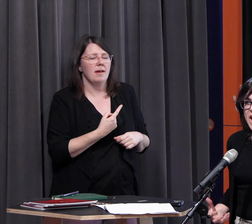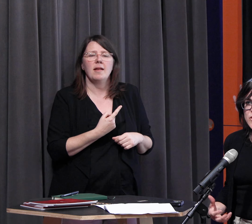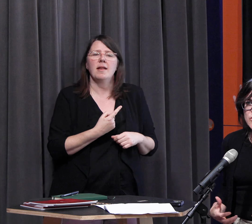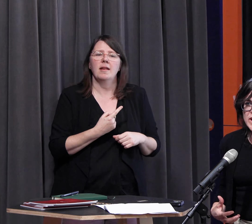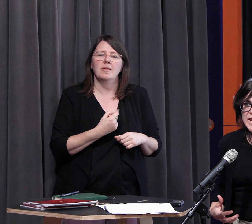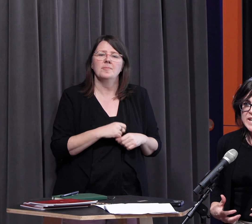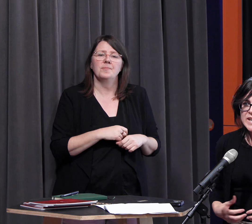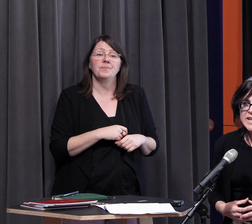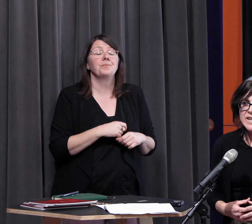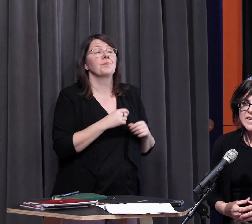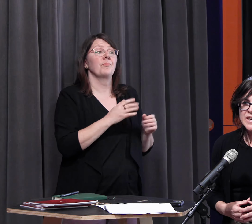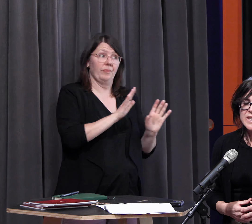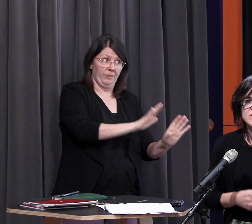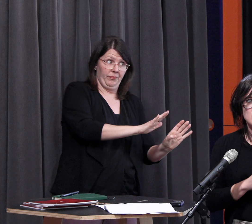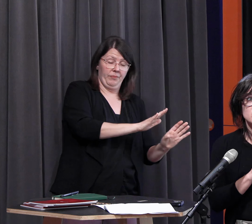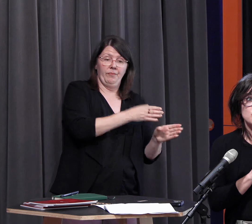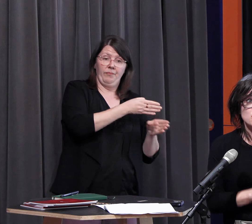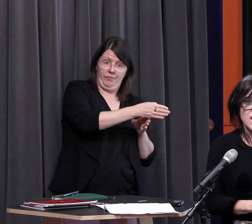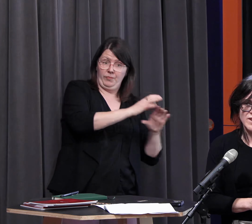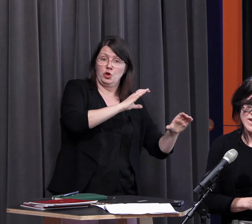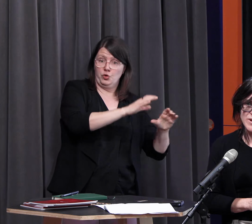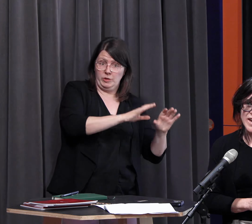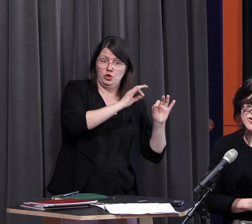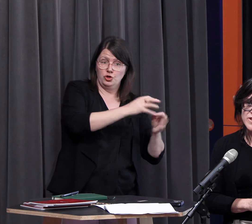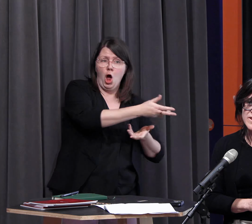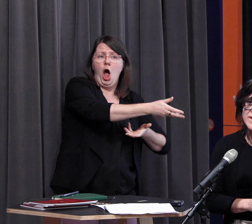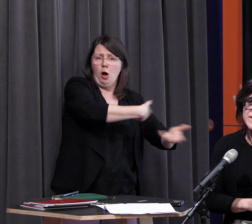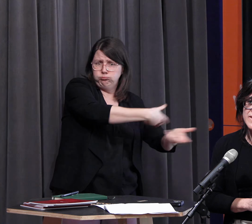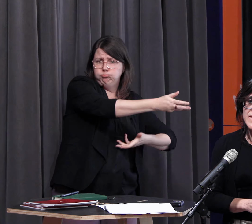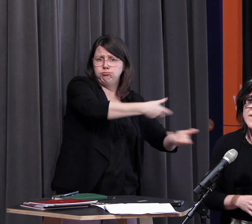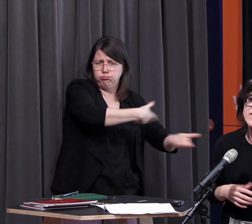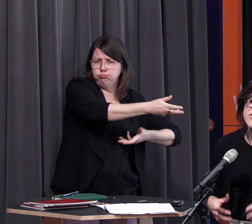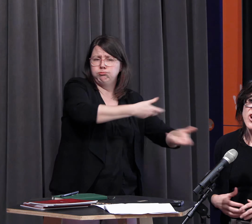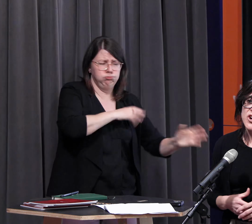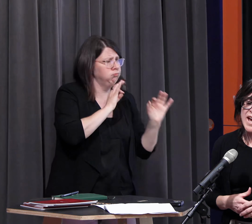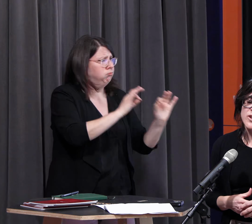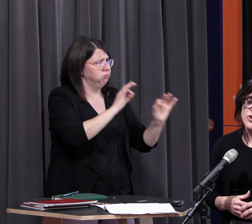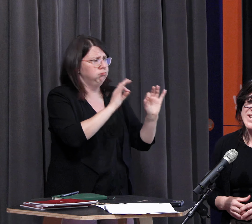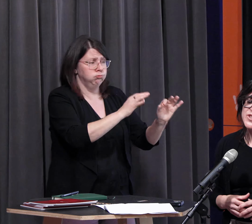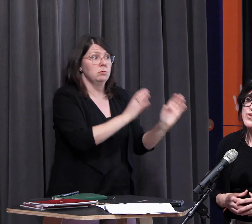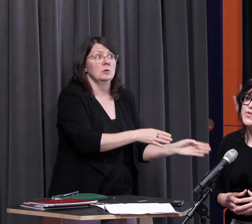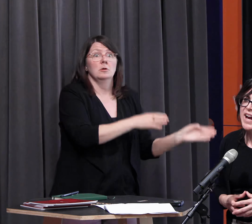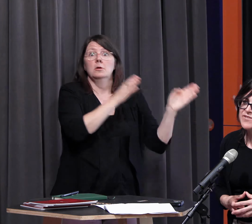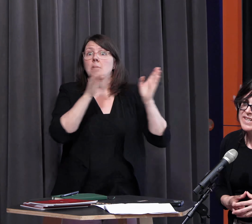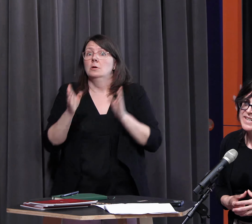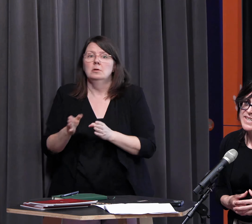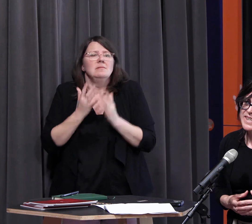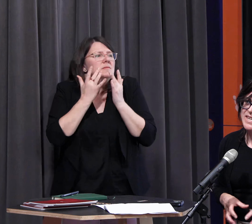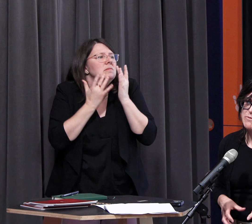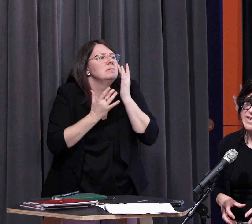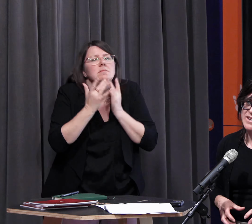The other category, so that was thriving in communication. The other category is